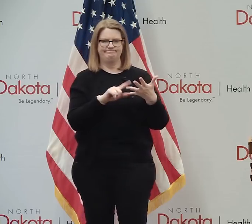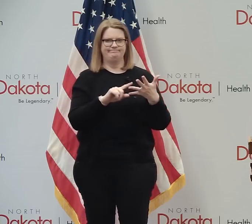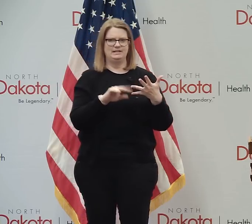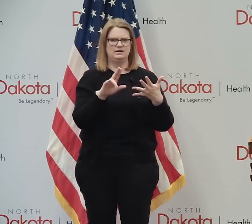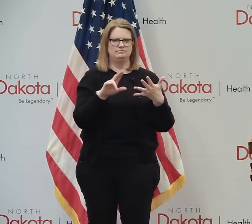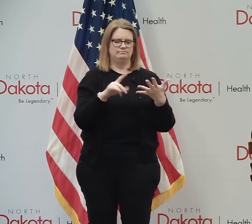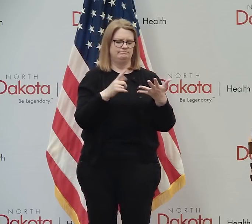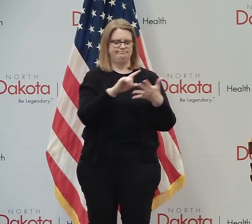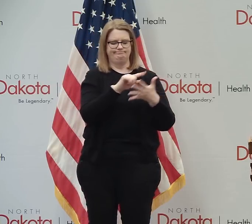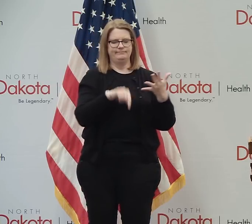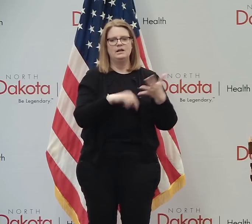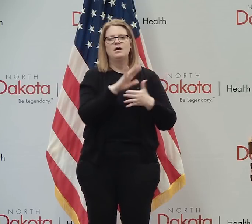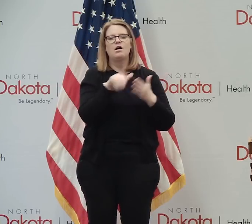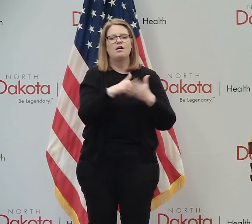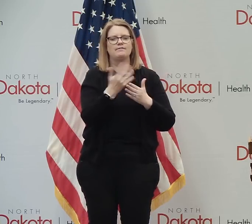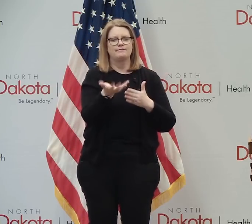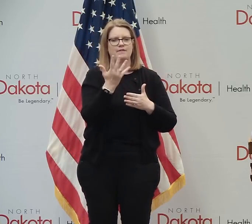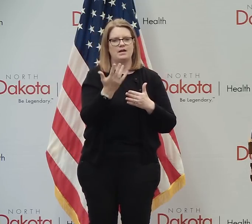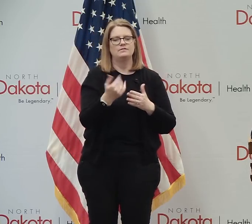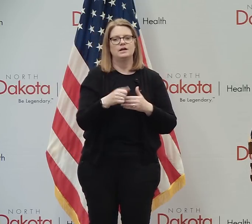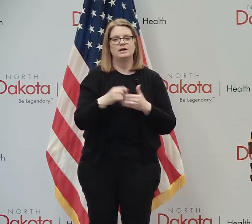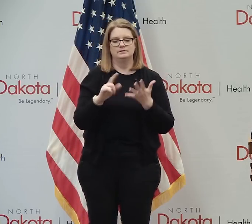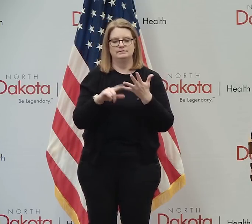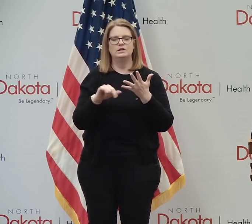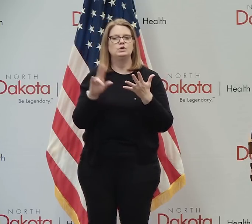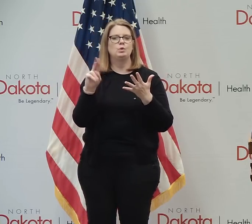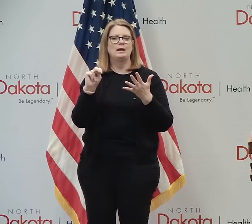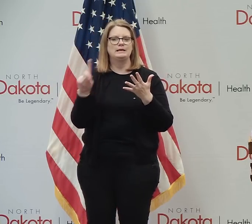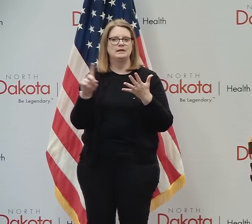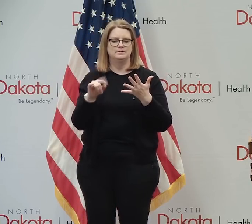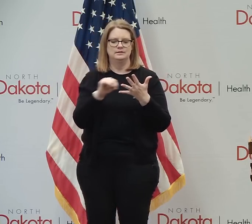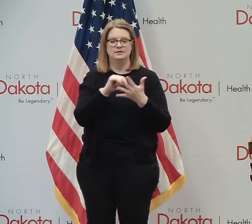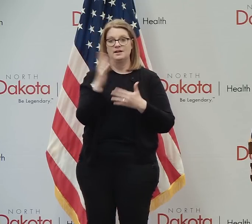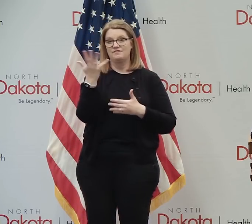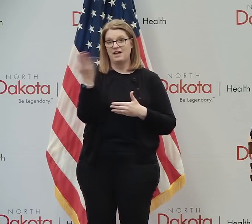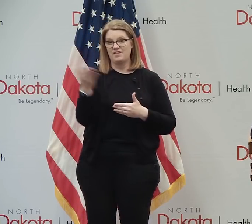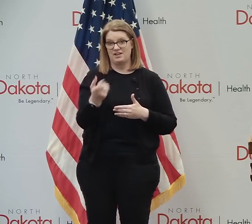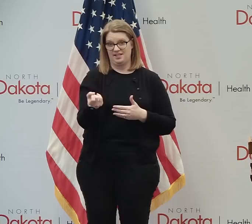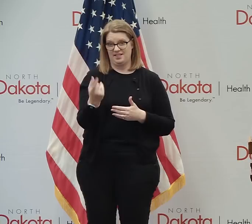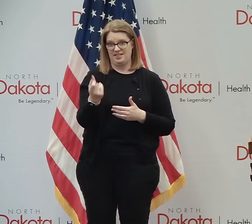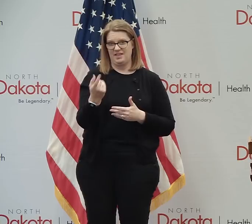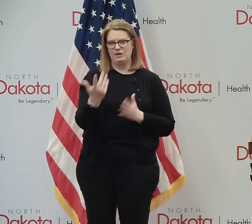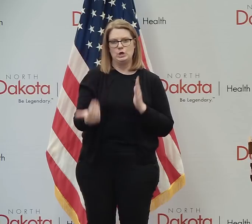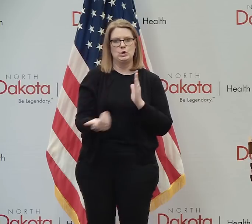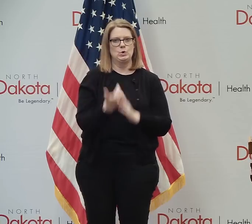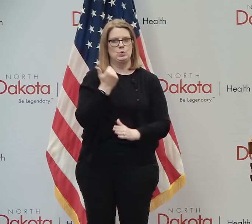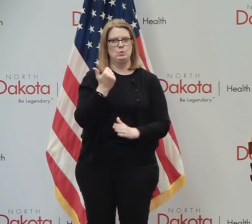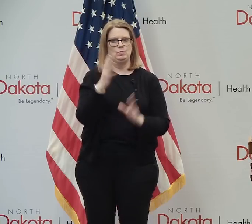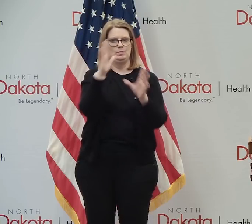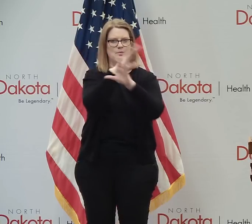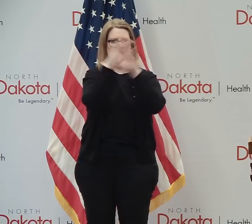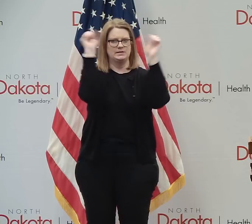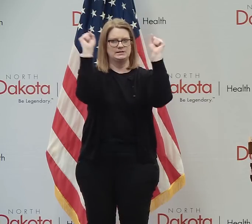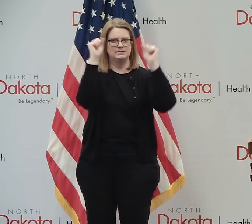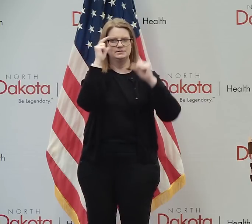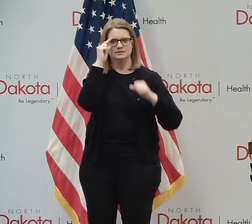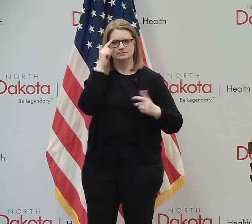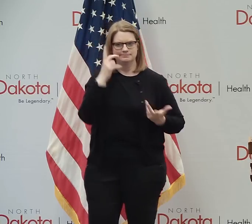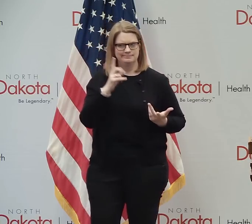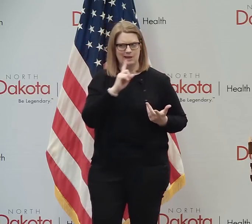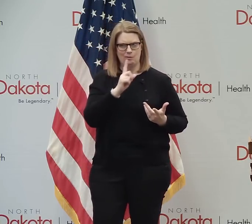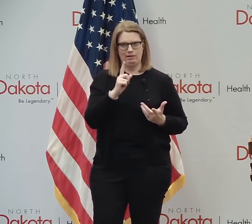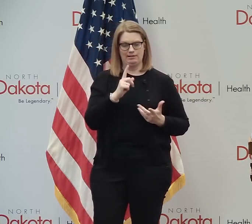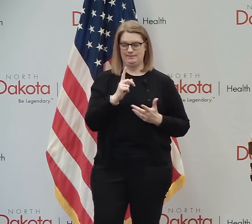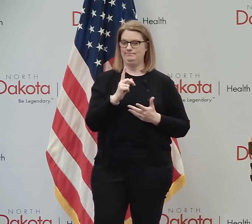course, we welcome the new incoming president to UND. But 5 out of the 11 brand new, but I'm sure interesting time to be a